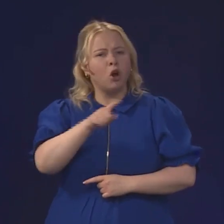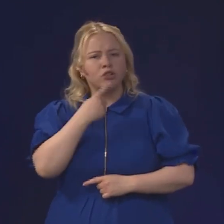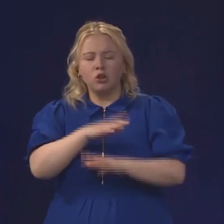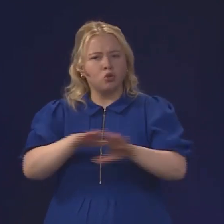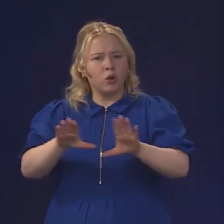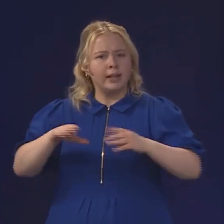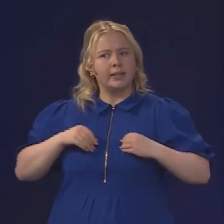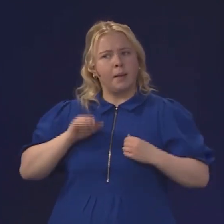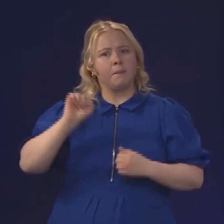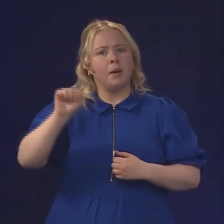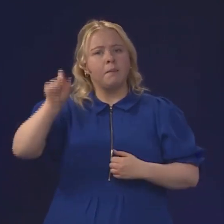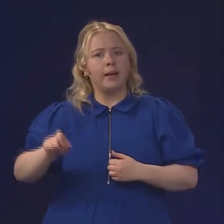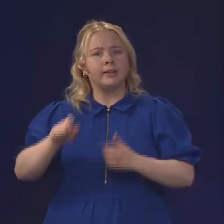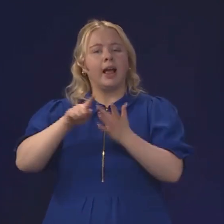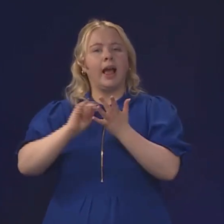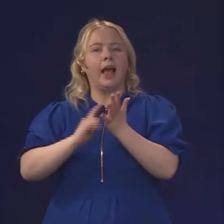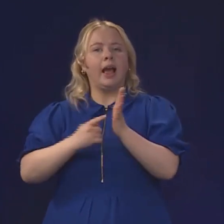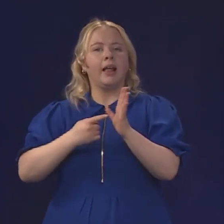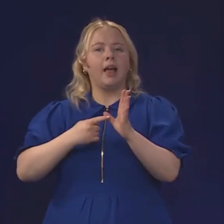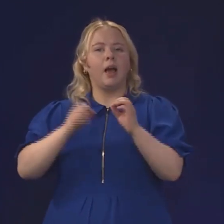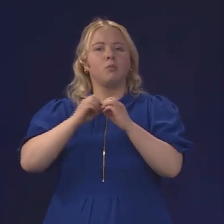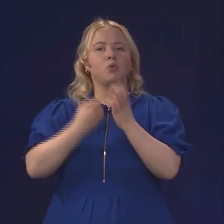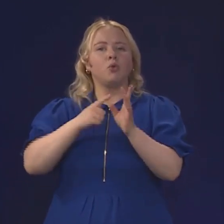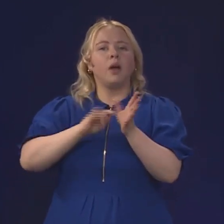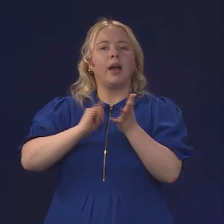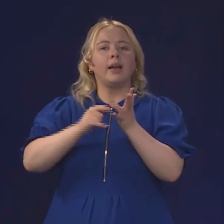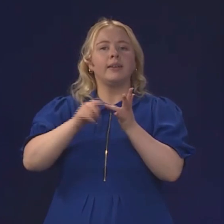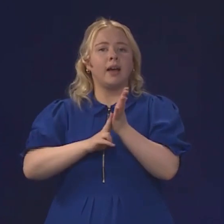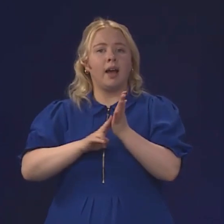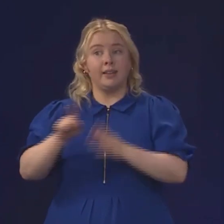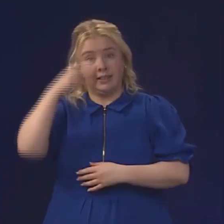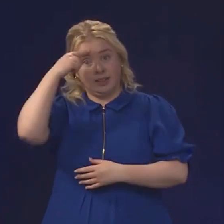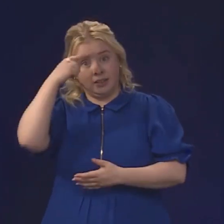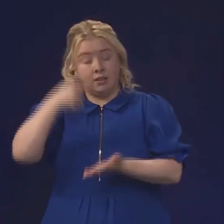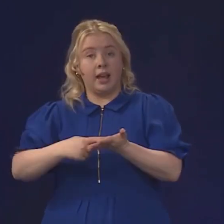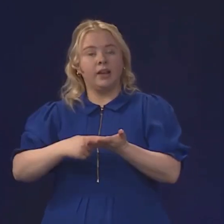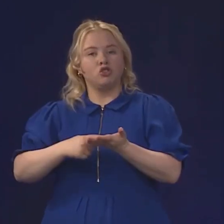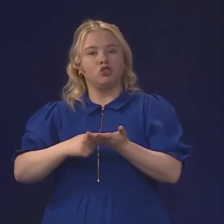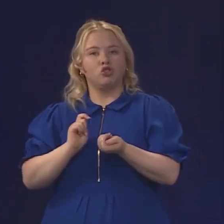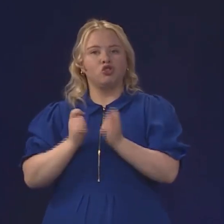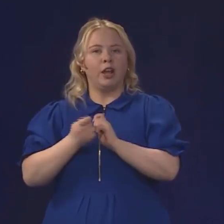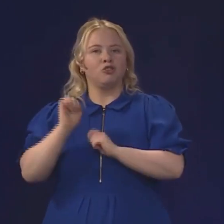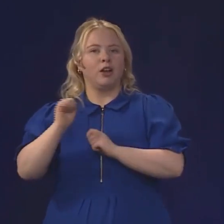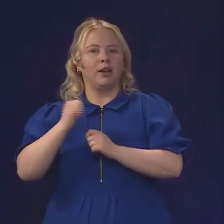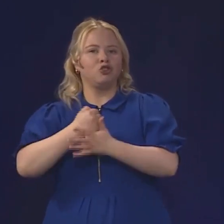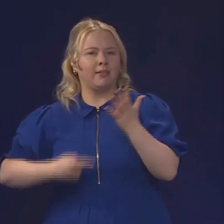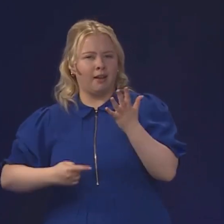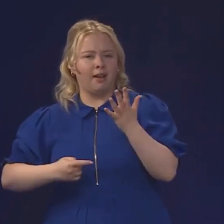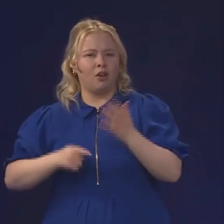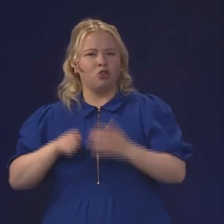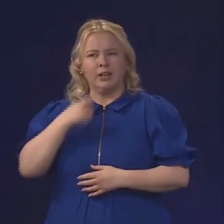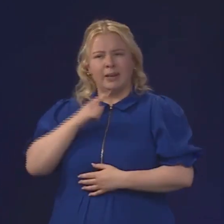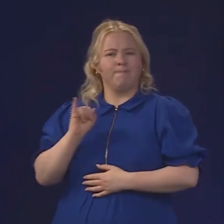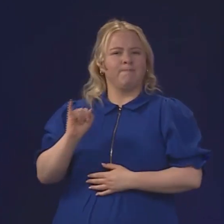position in changing gender, that you effectively think Isla Bryson is at it. So my question is, how